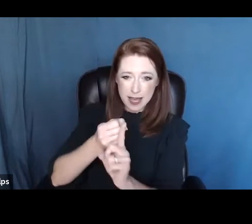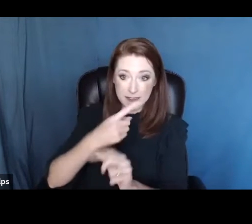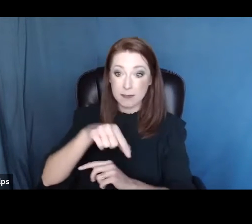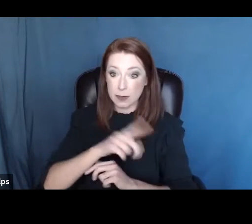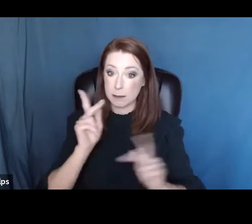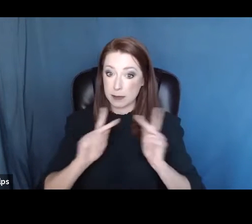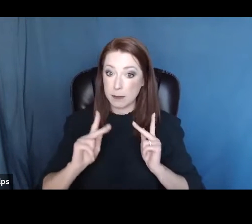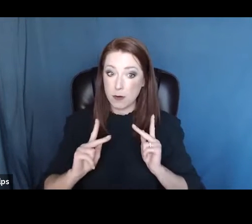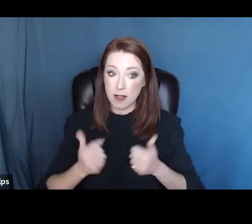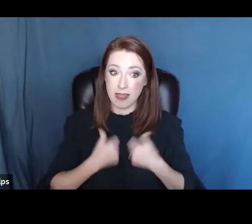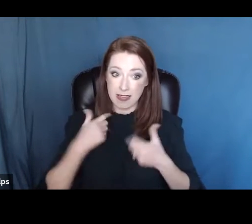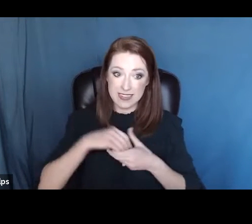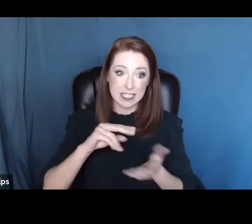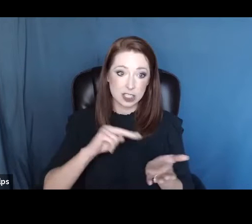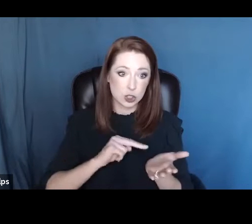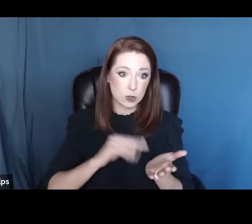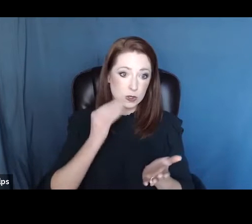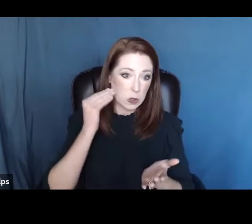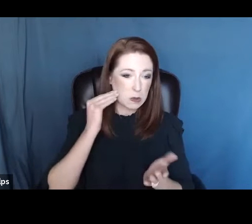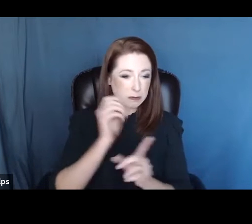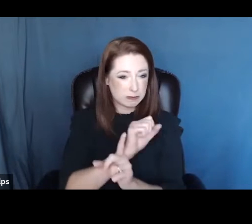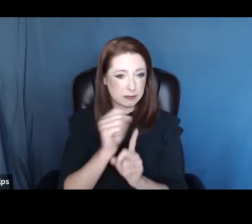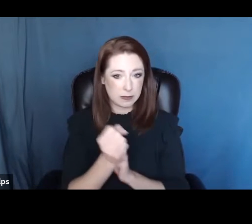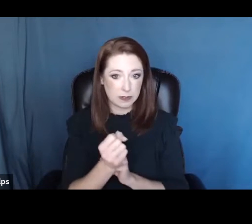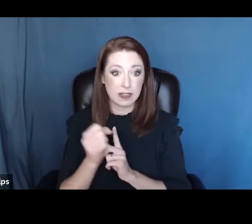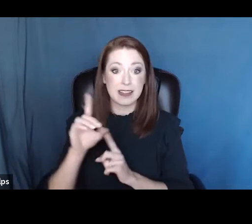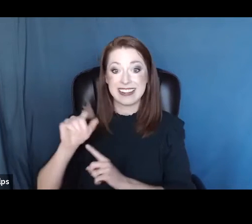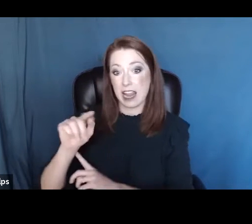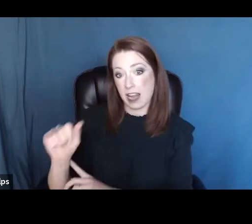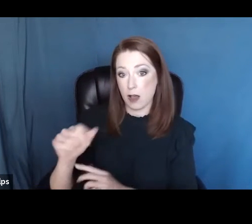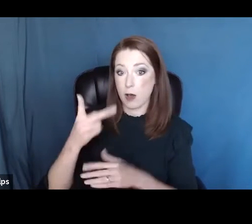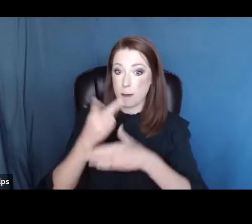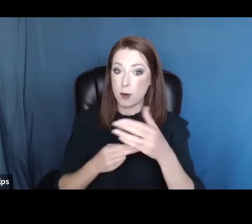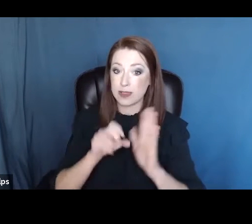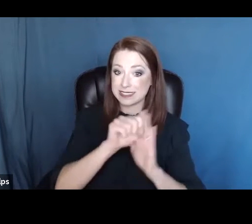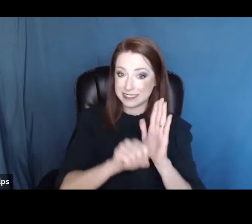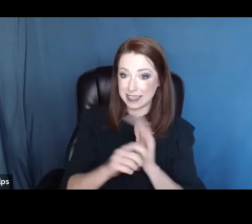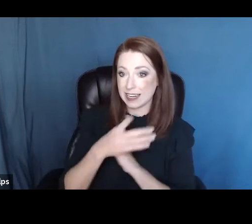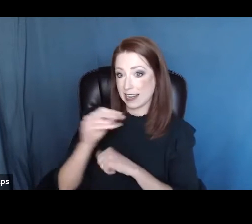these dynamic data visualizations at both national and state levels.